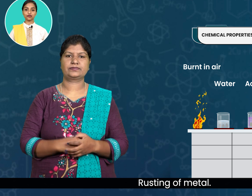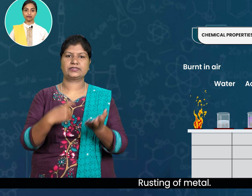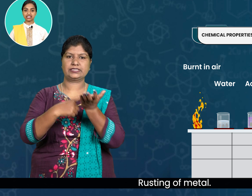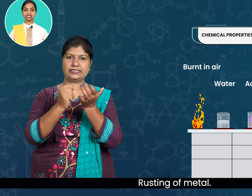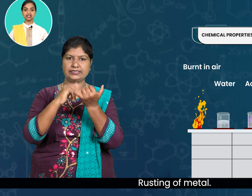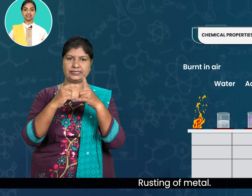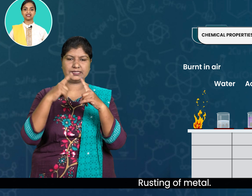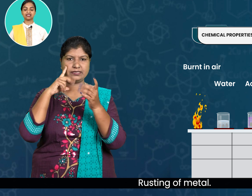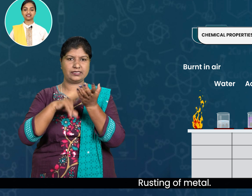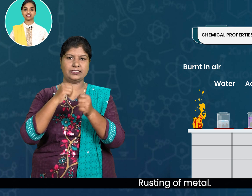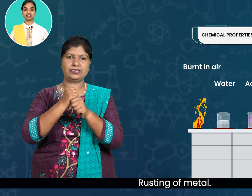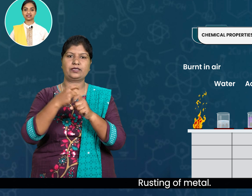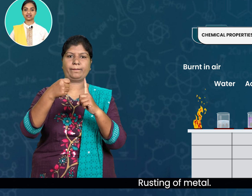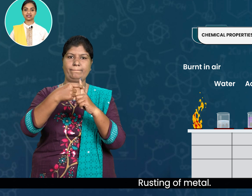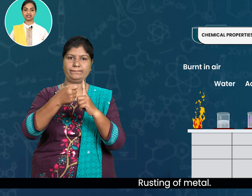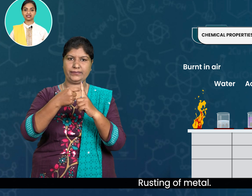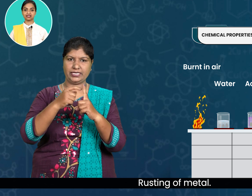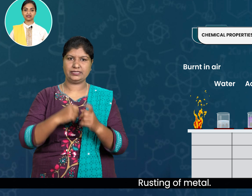Rusting of metal.